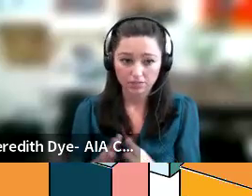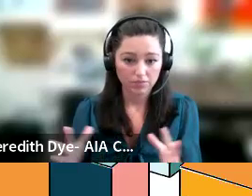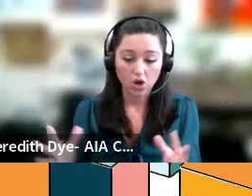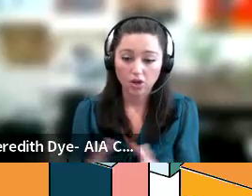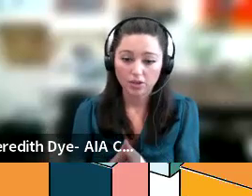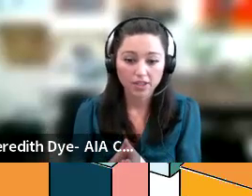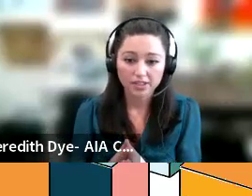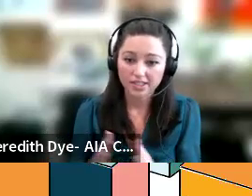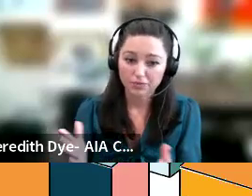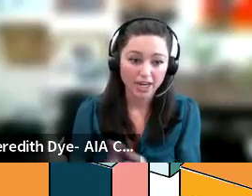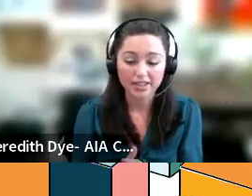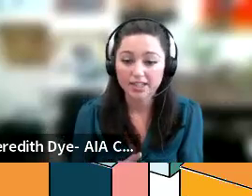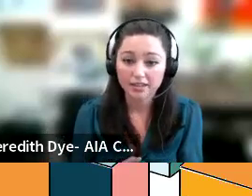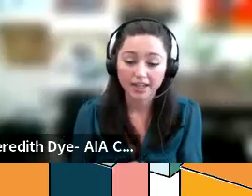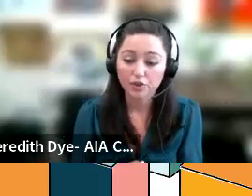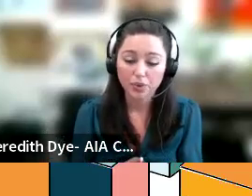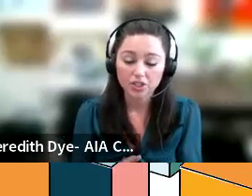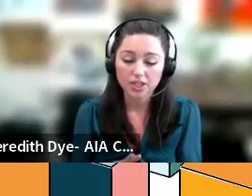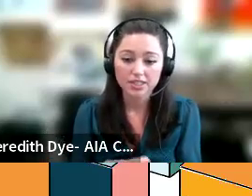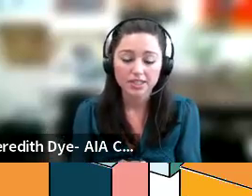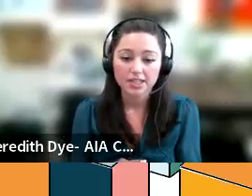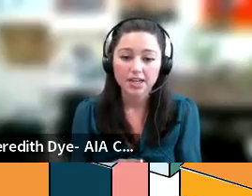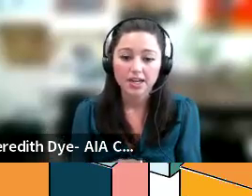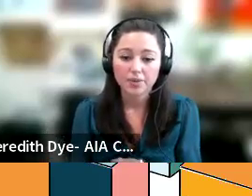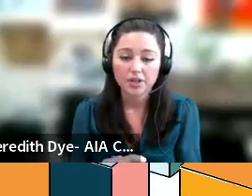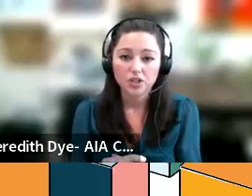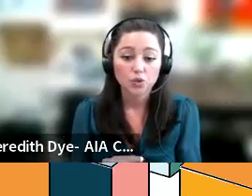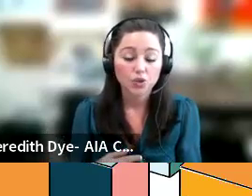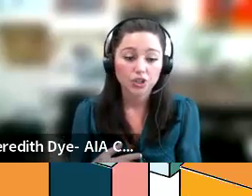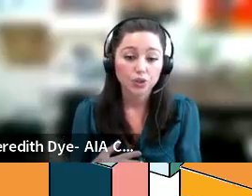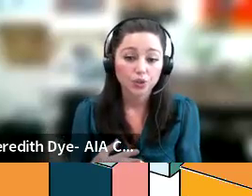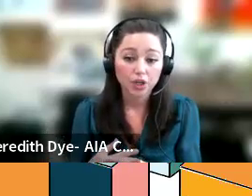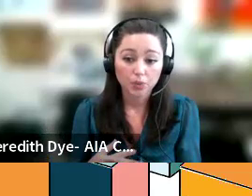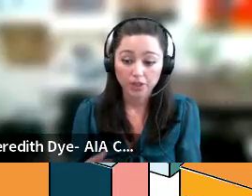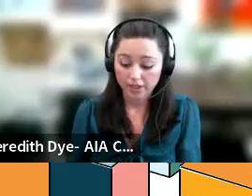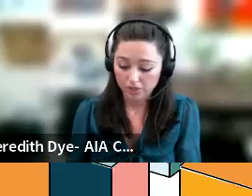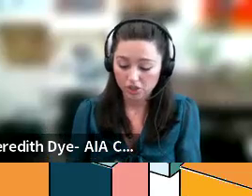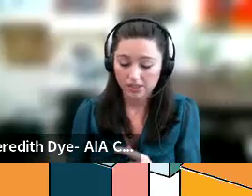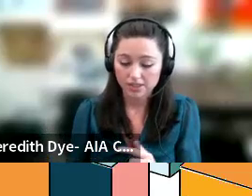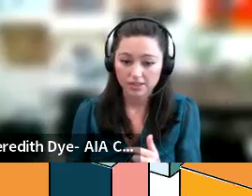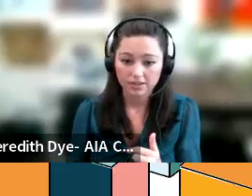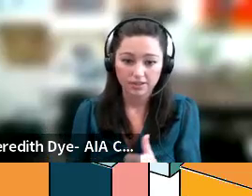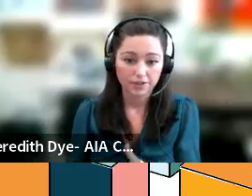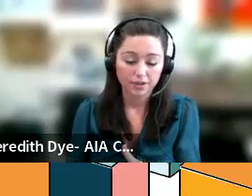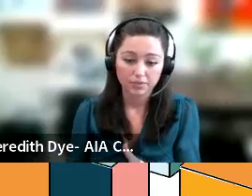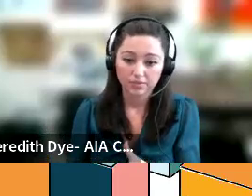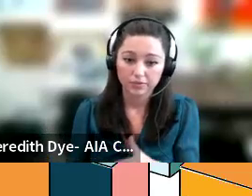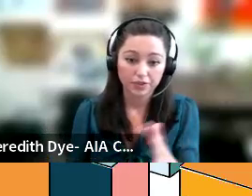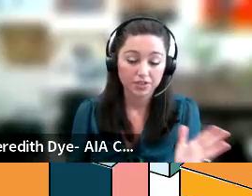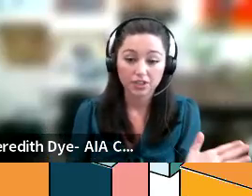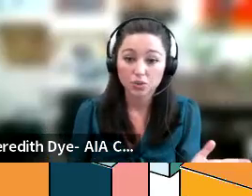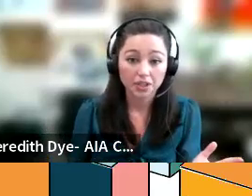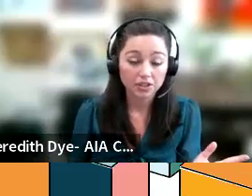to be all at once, right at the deadline of a project. You could include artwork images